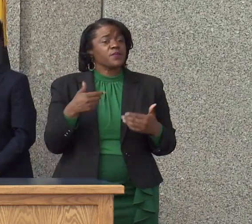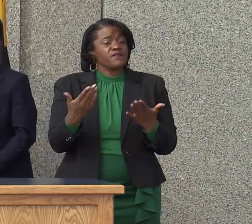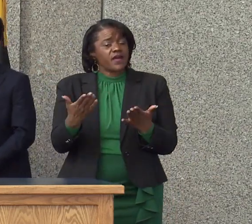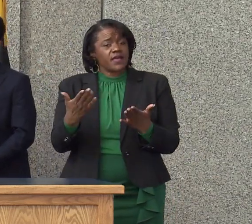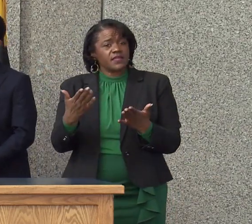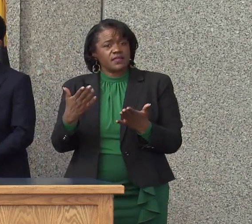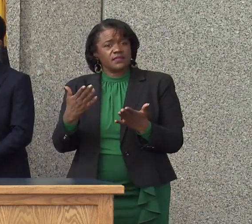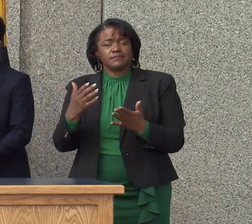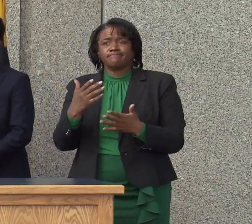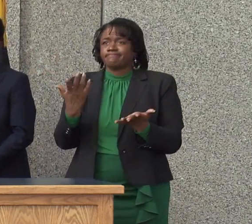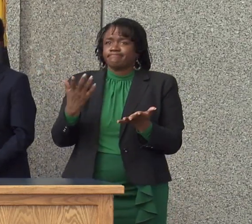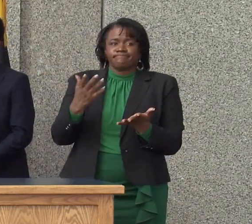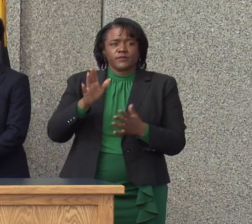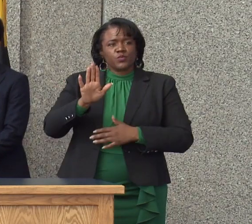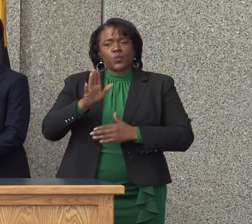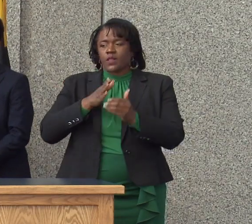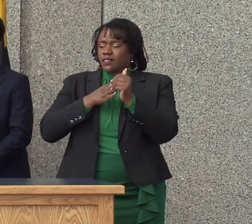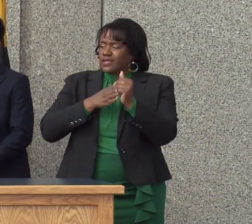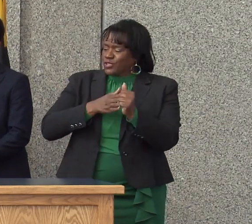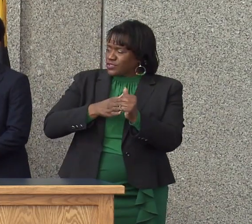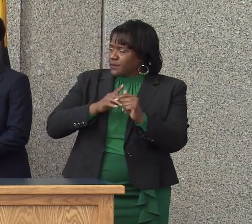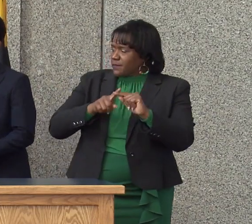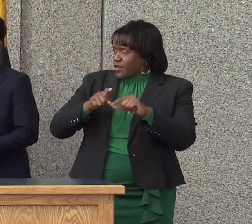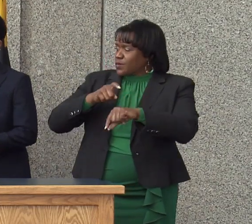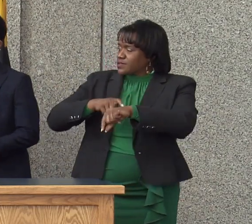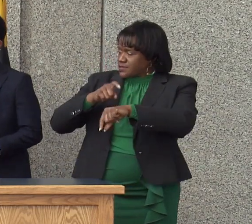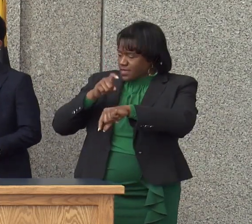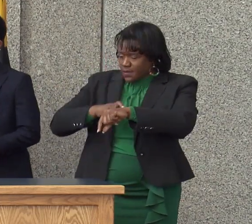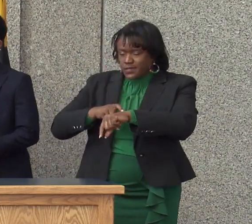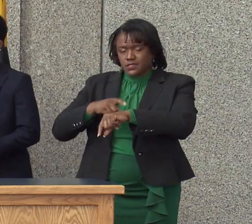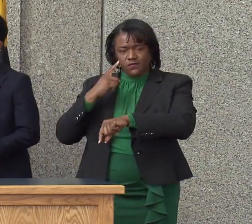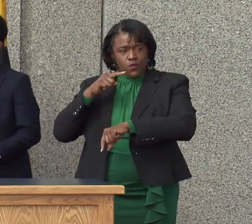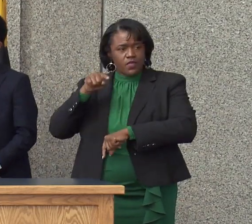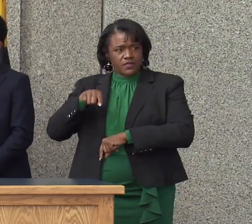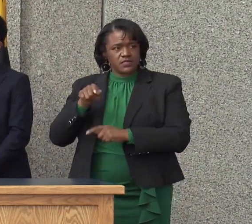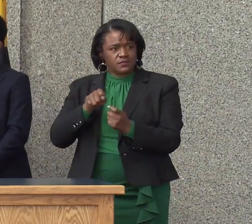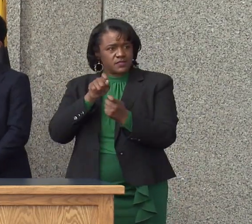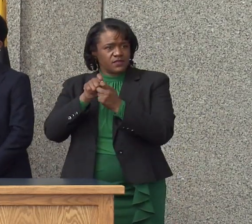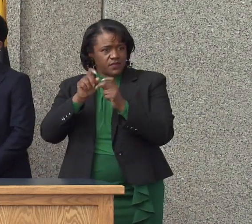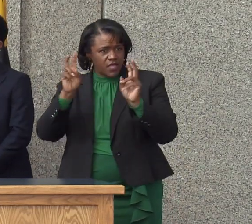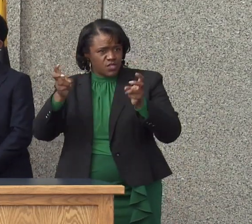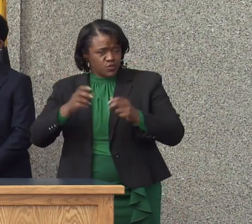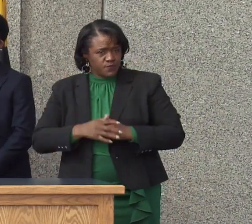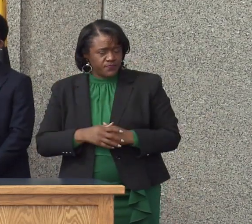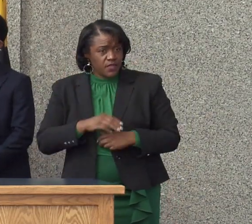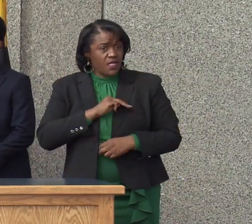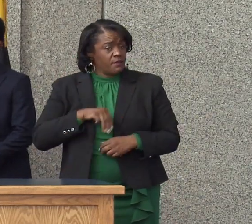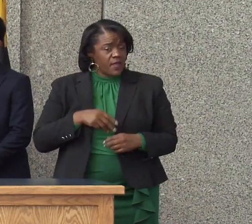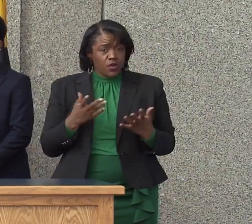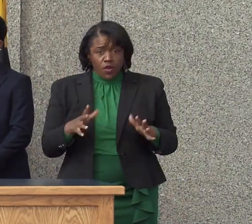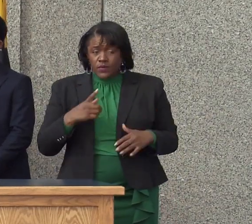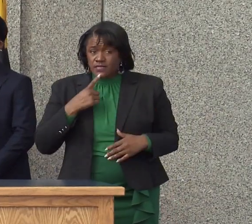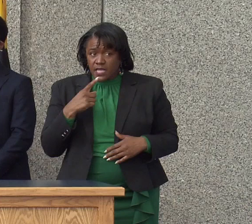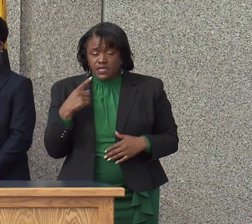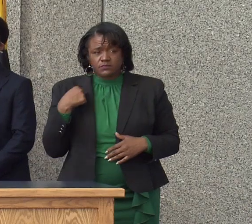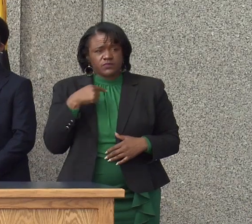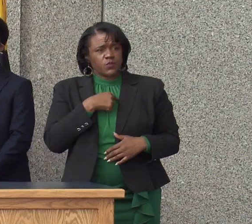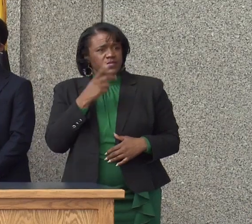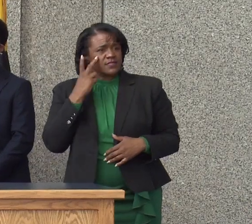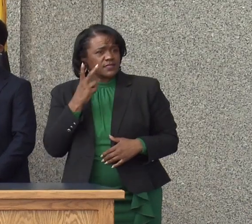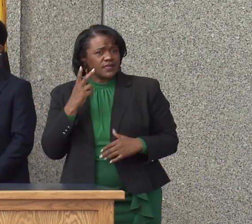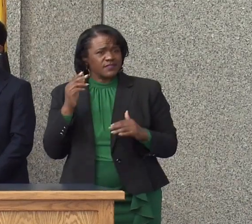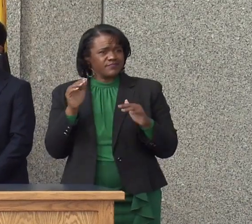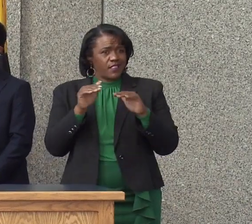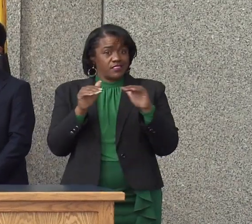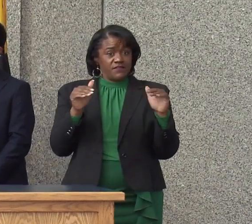providing not only your leadership, but your timeliness of this particular issue. As the mayor stated, when we see the level